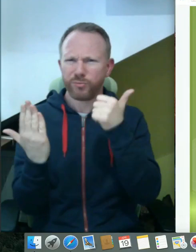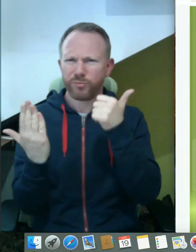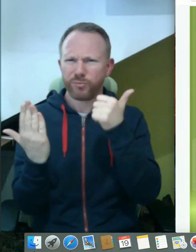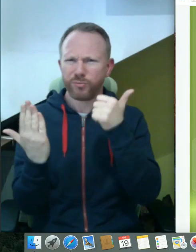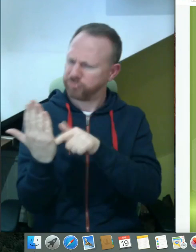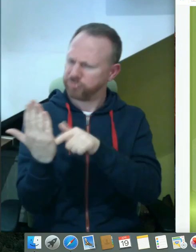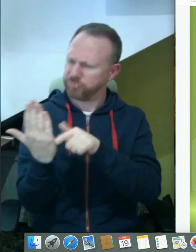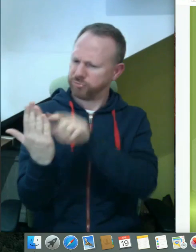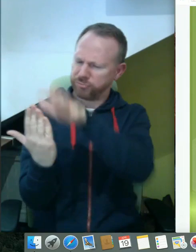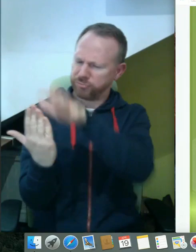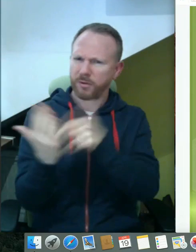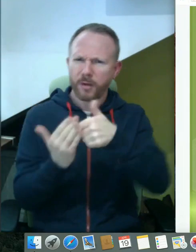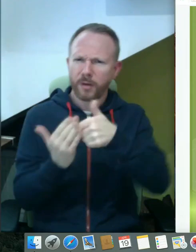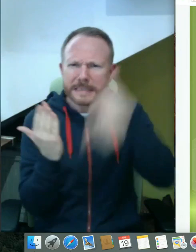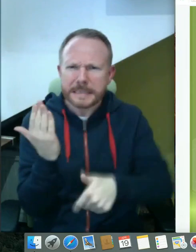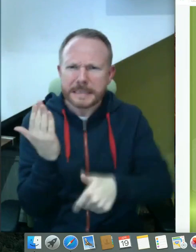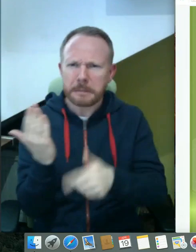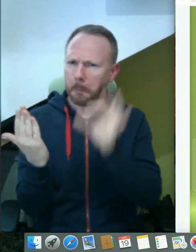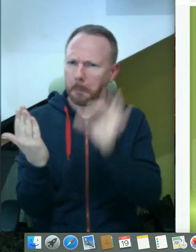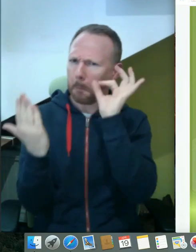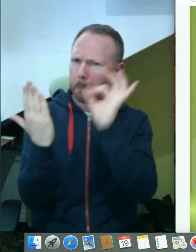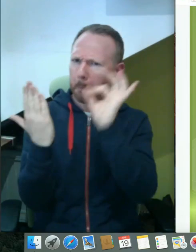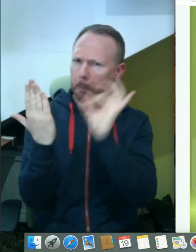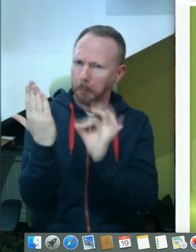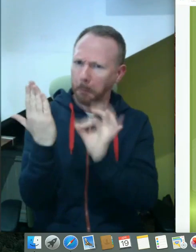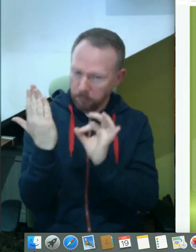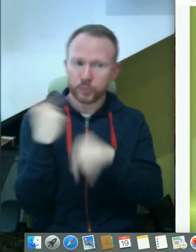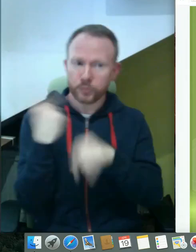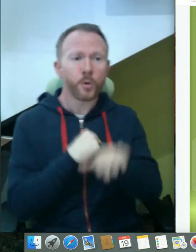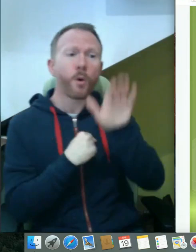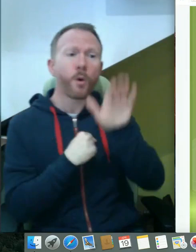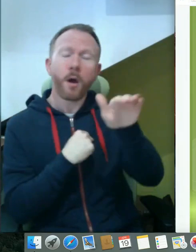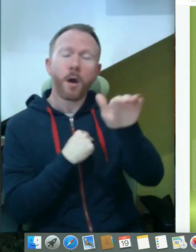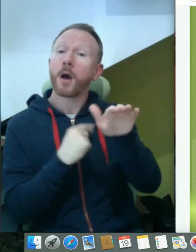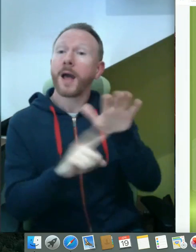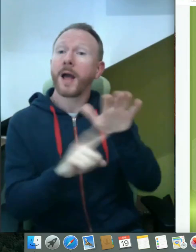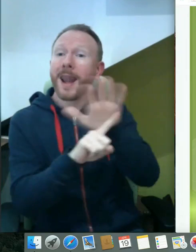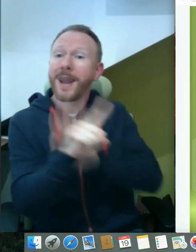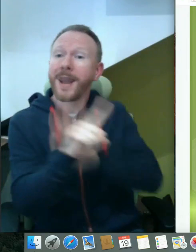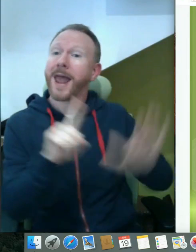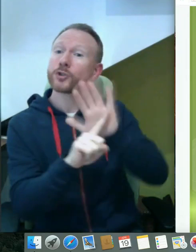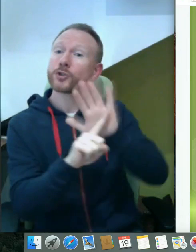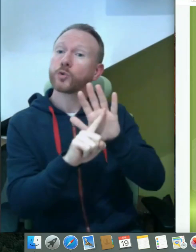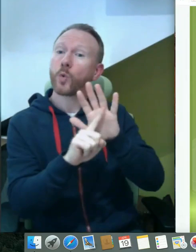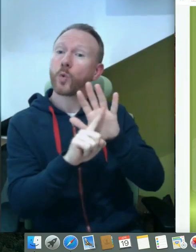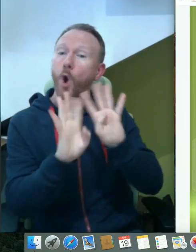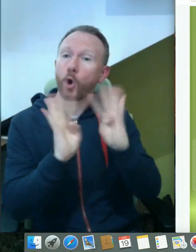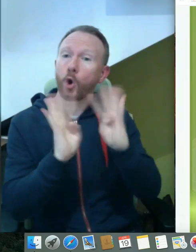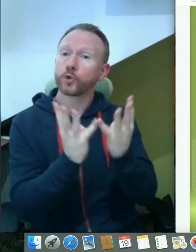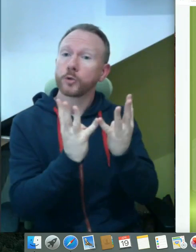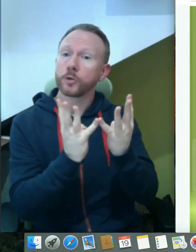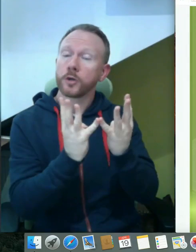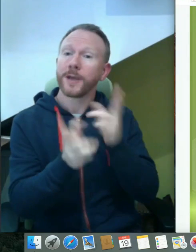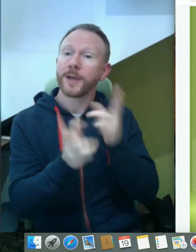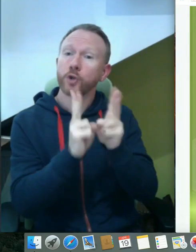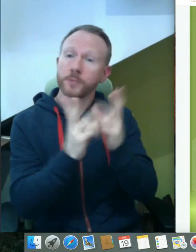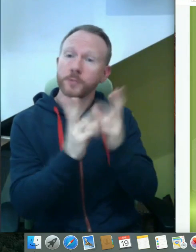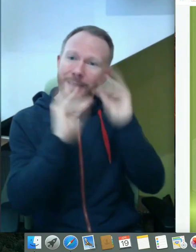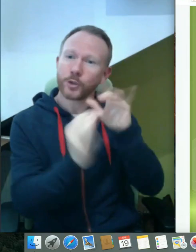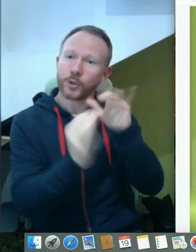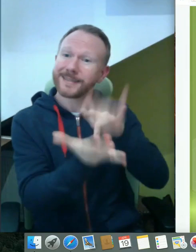got into contact with the National Consortium of Interpreter Education Centres over in the USA,